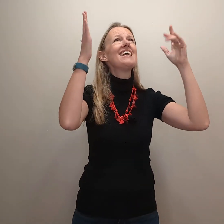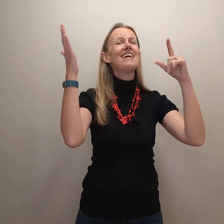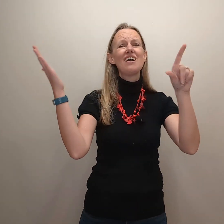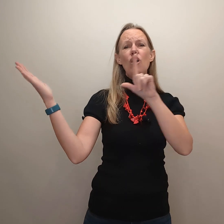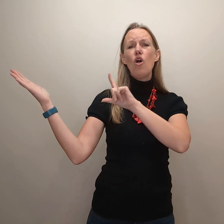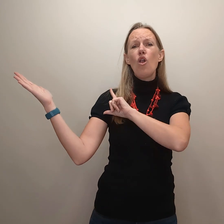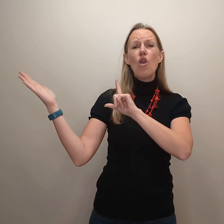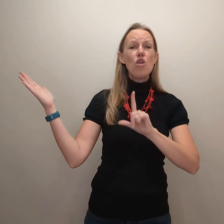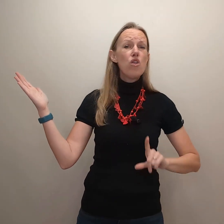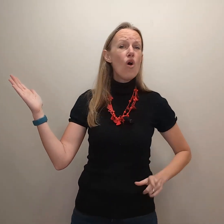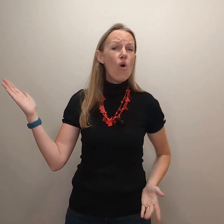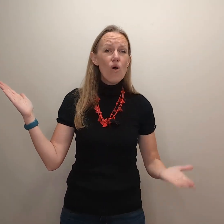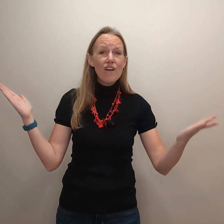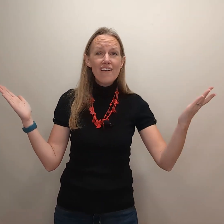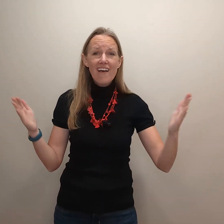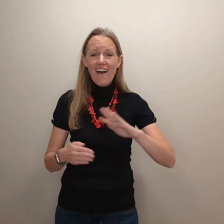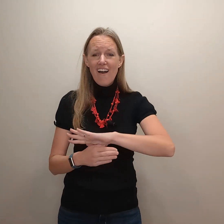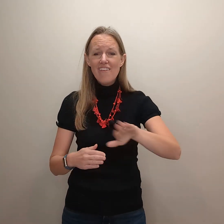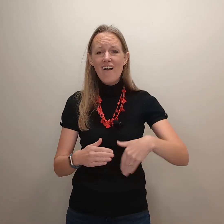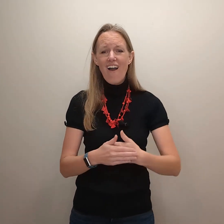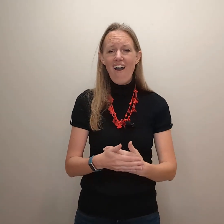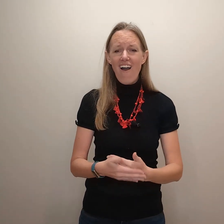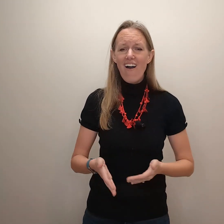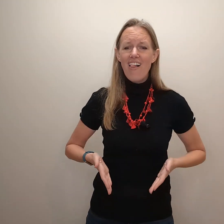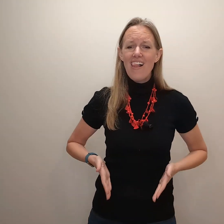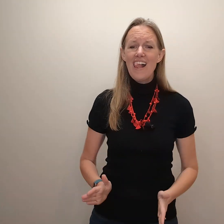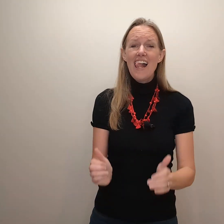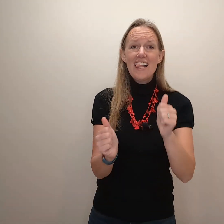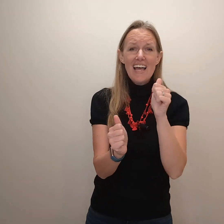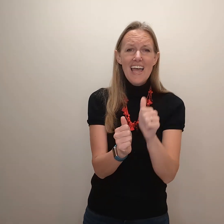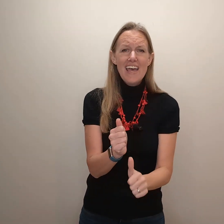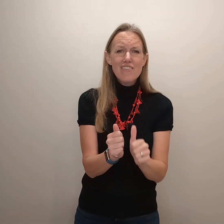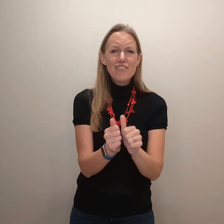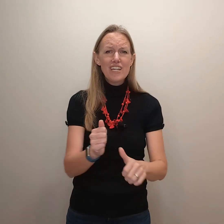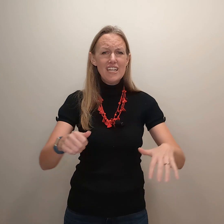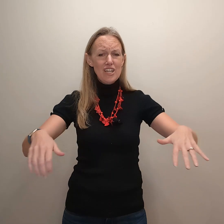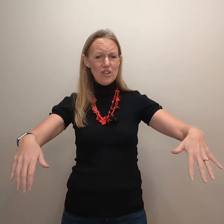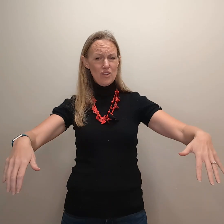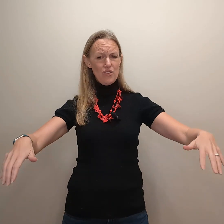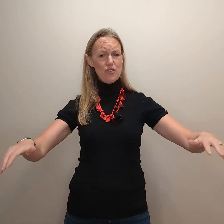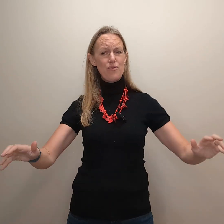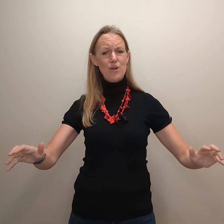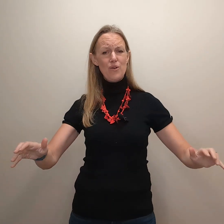Majesty, Lord of all, let every